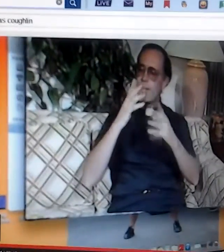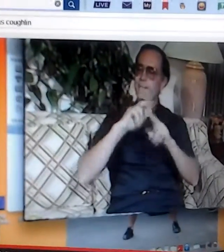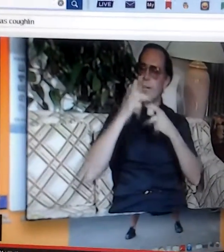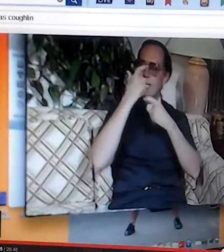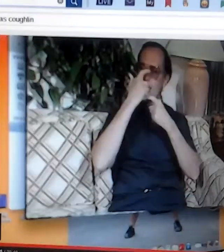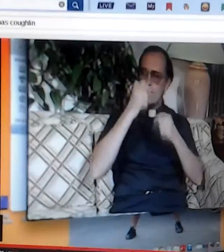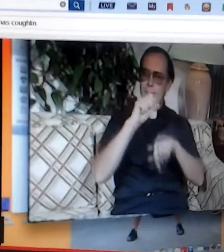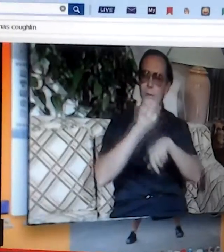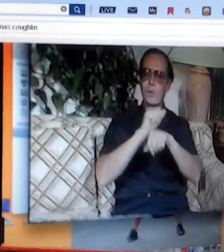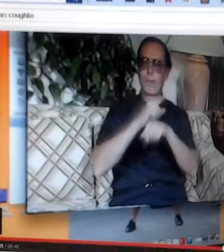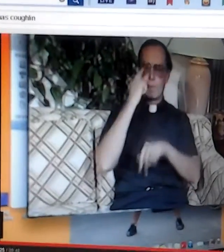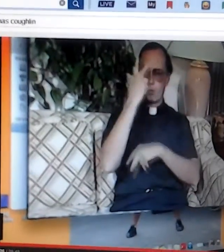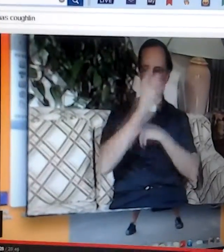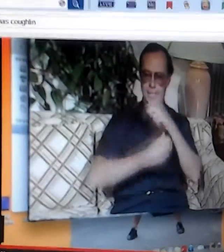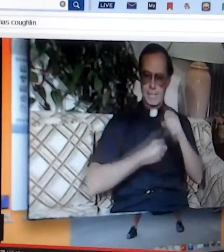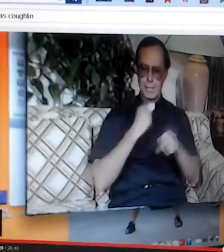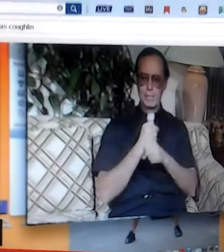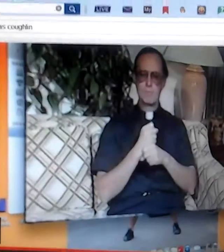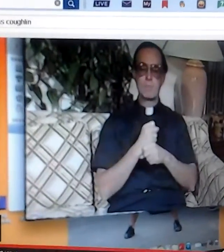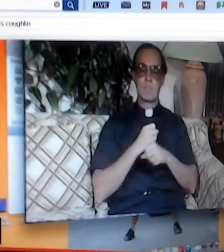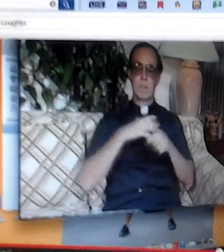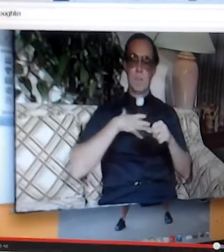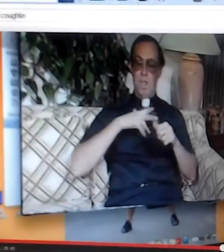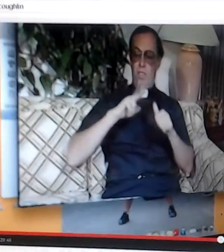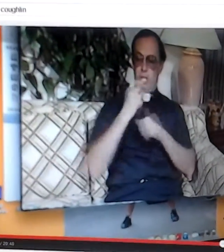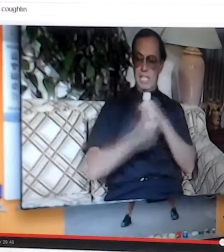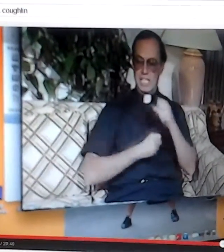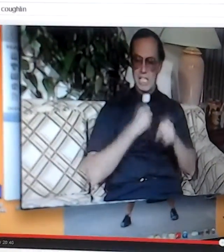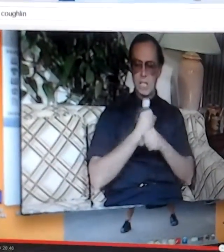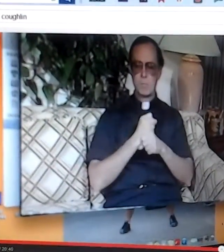I had no idea what the culture was like before.